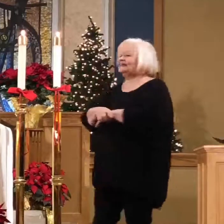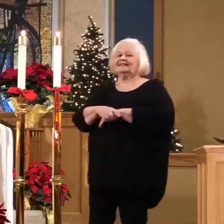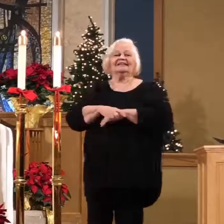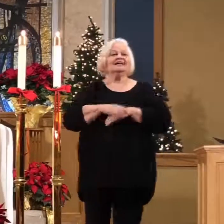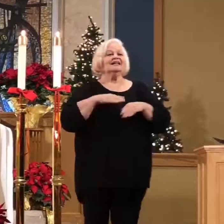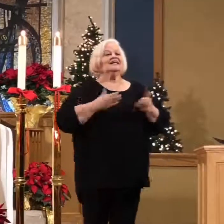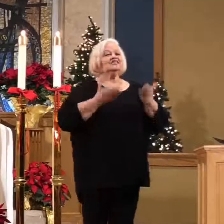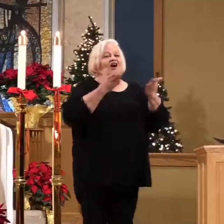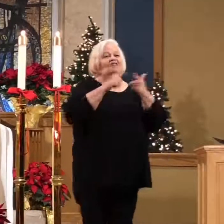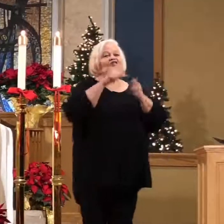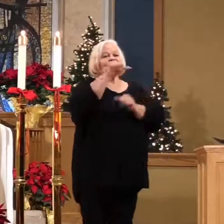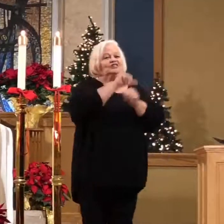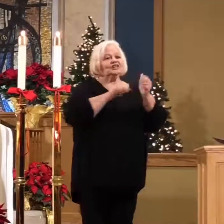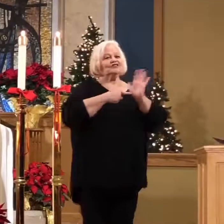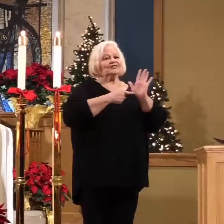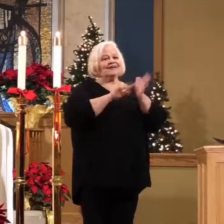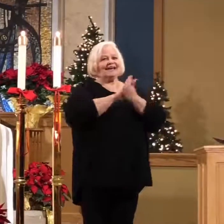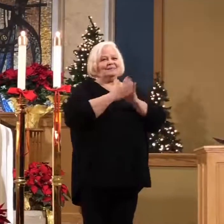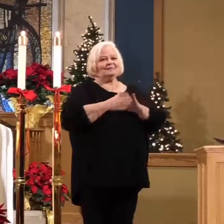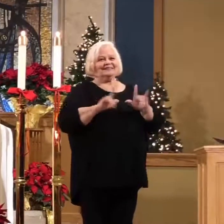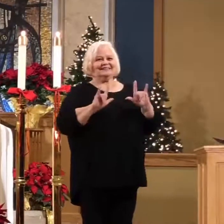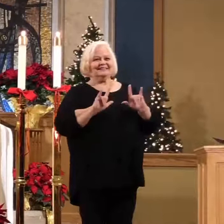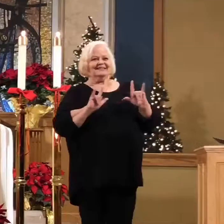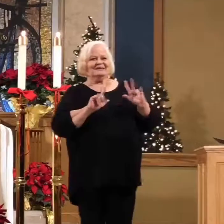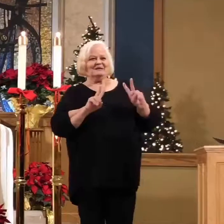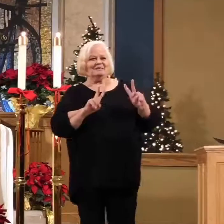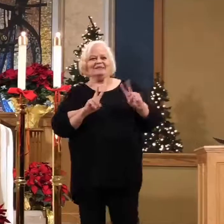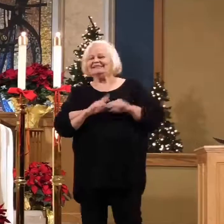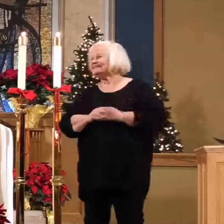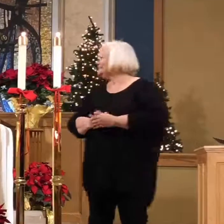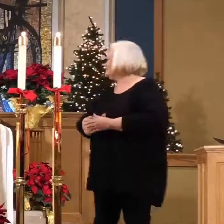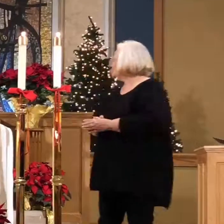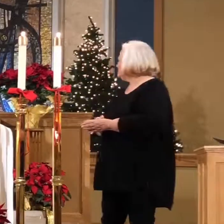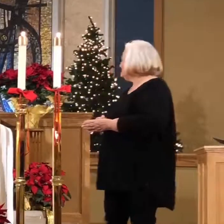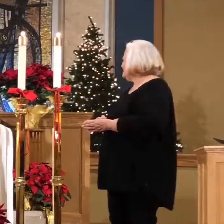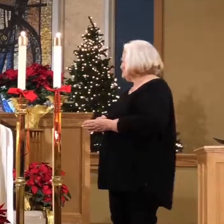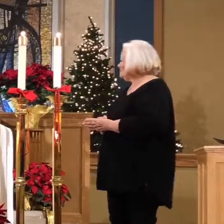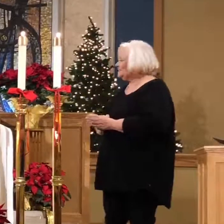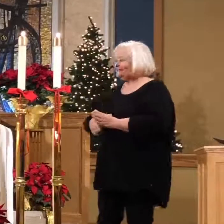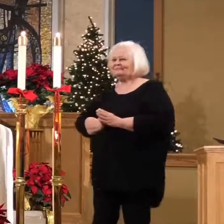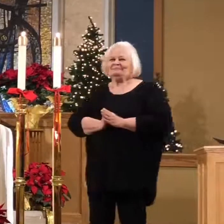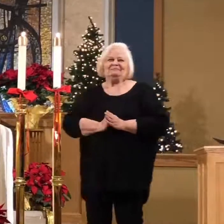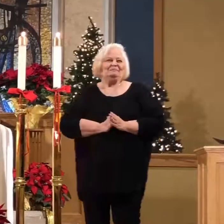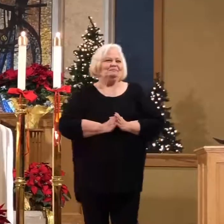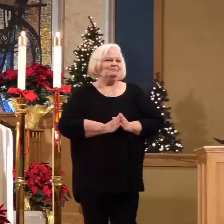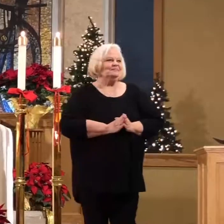Let us offer each other a sign of peace. Peace be with you.